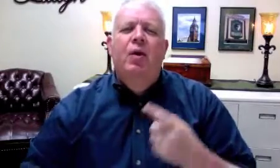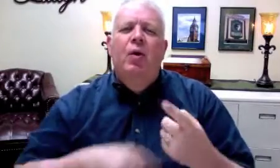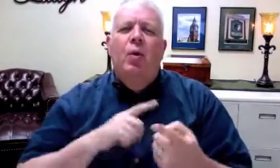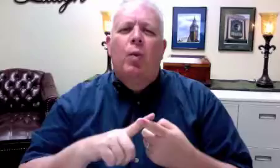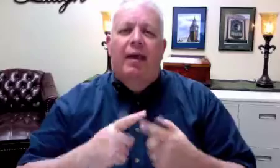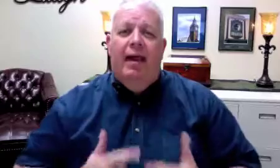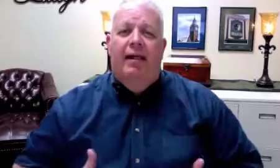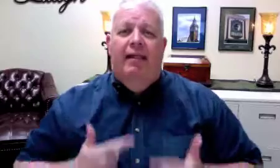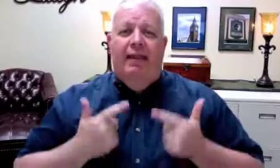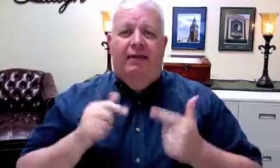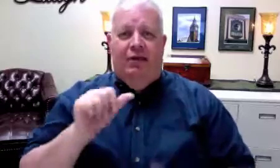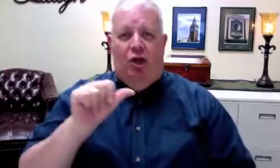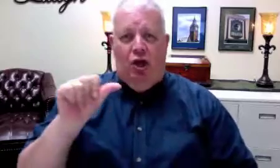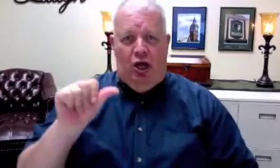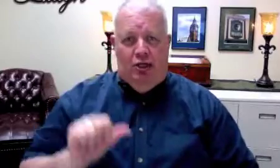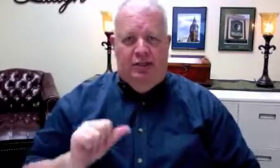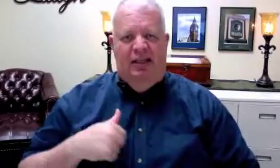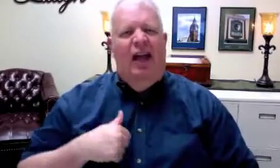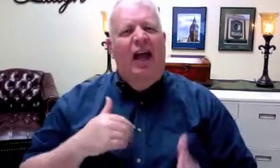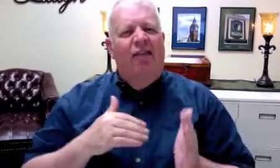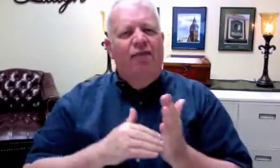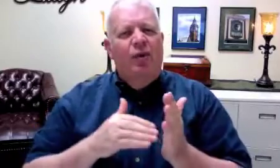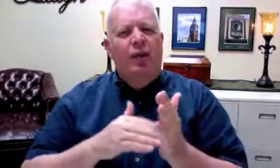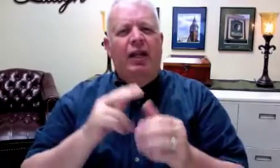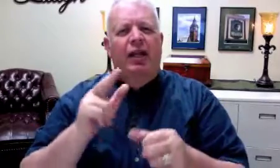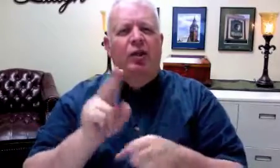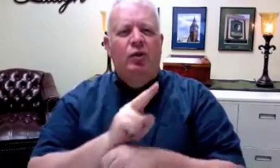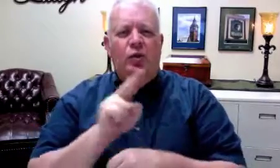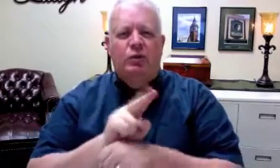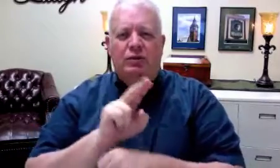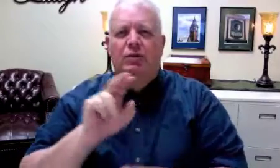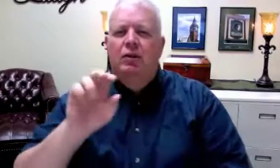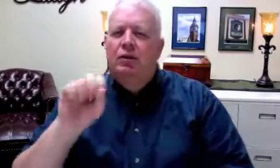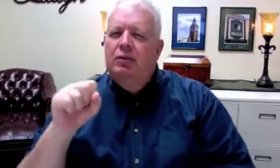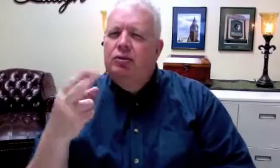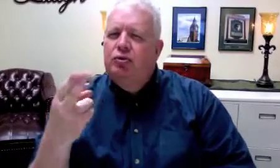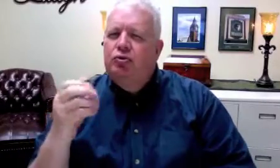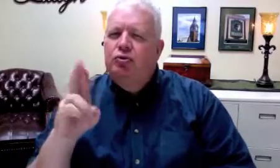I frequently used shortcuts for getting around town.